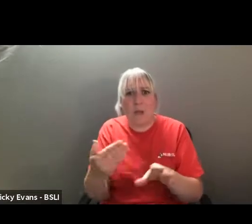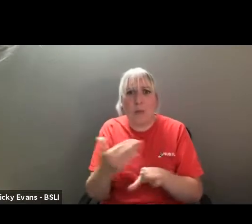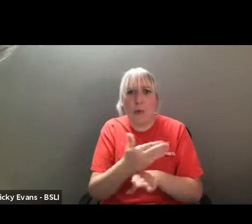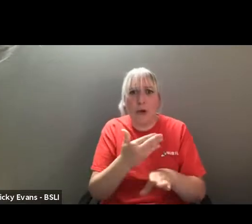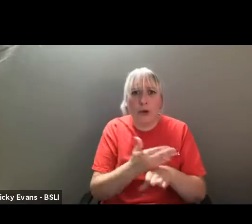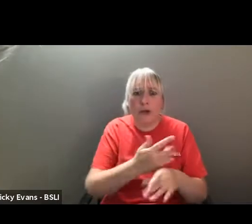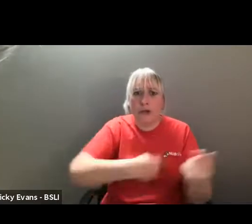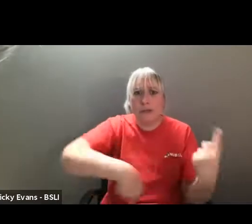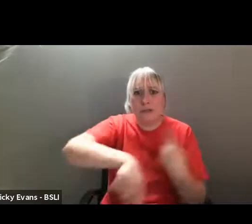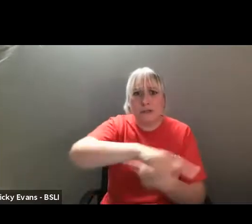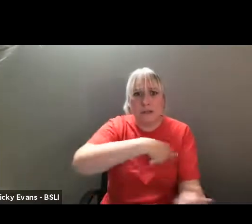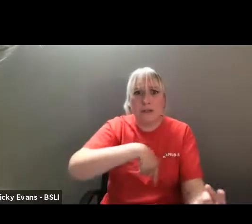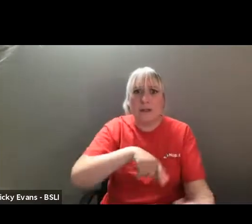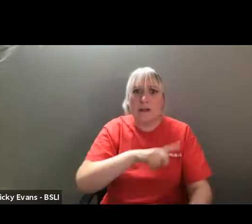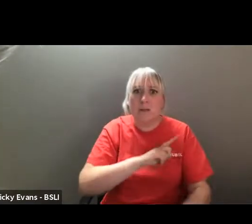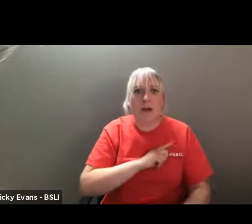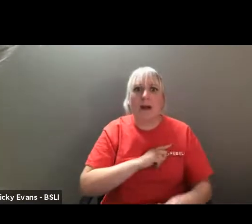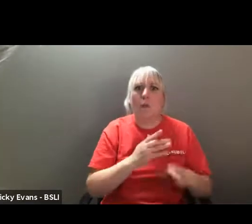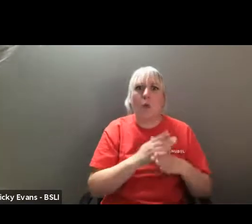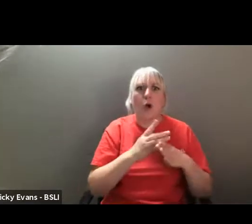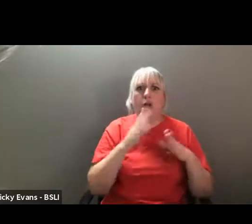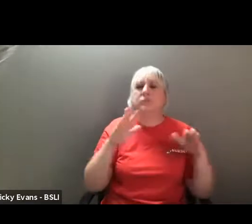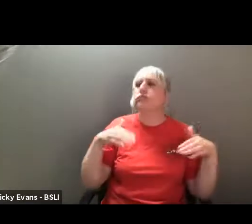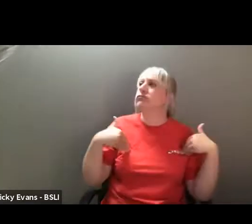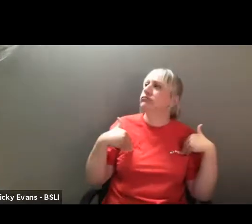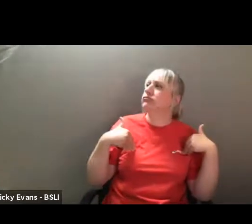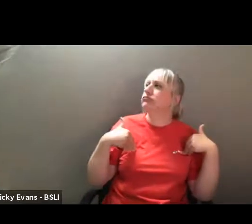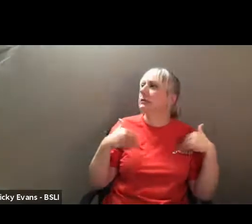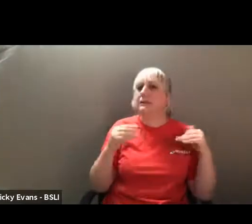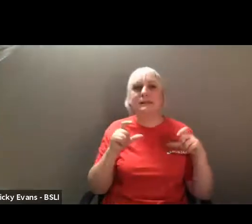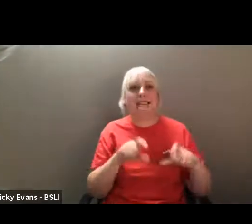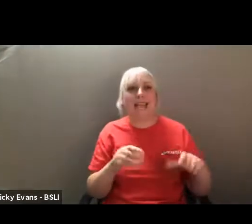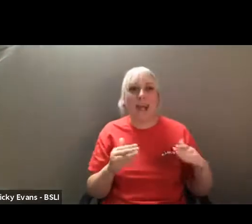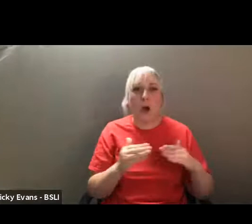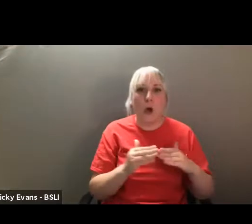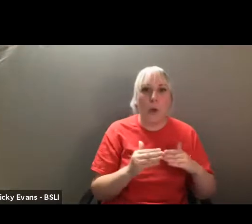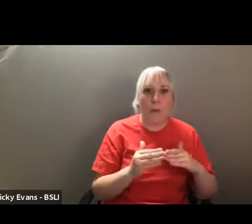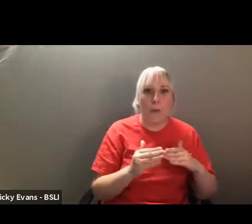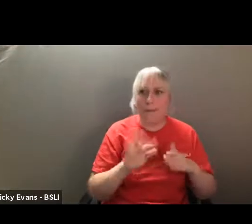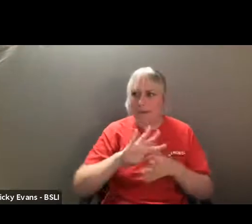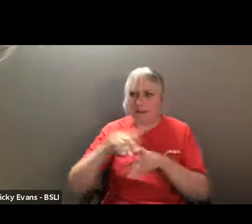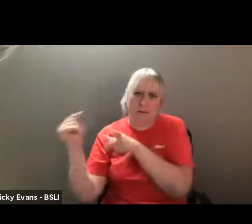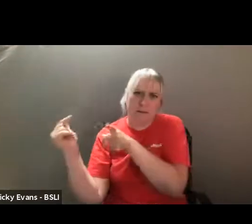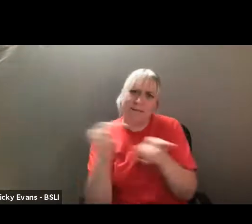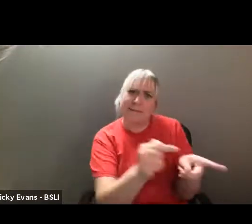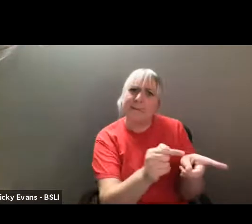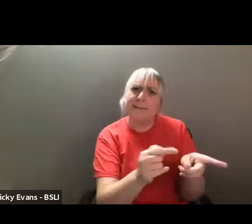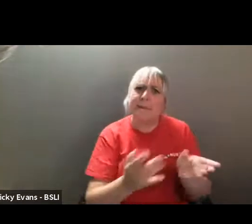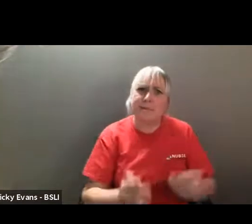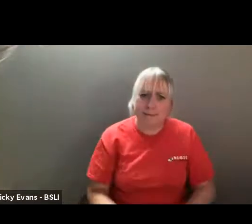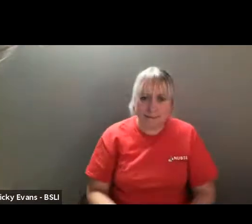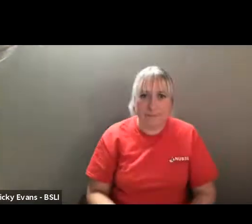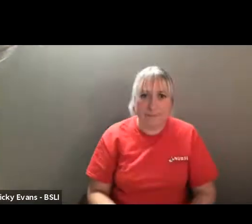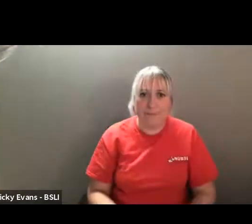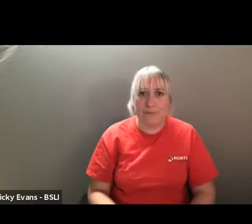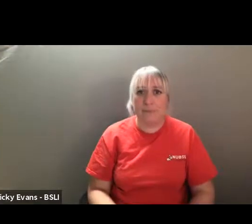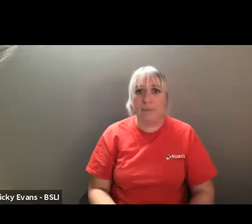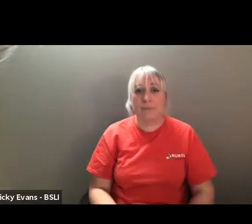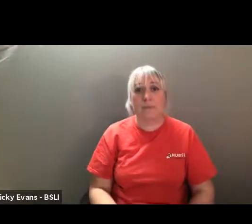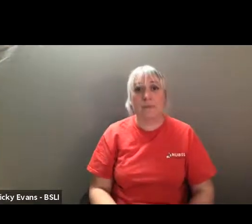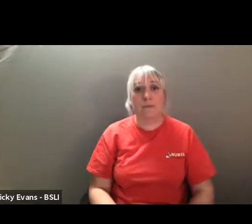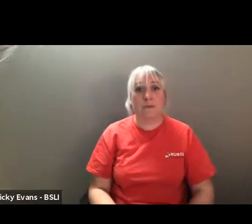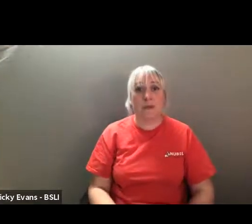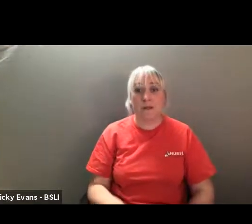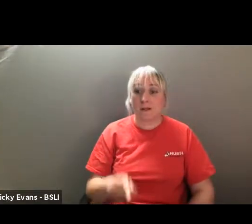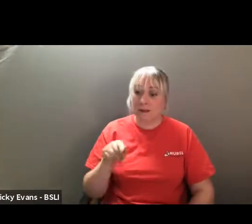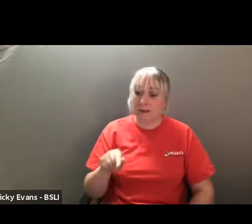it, because they're not going into work, they're actually staying home. And so the very same dynamics that have created